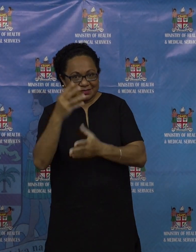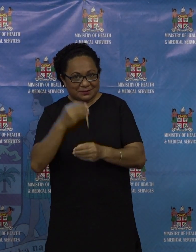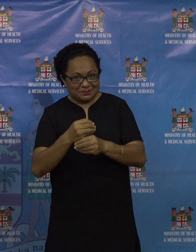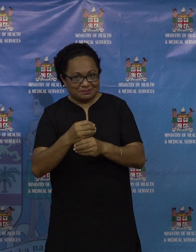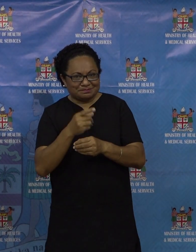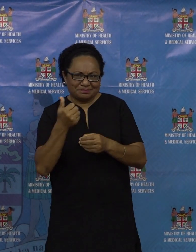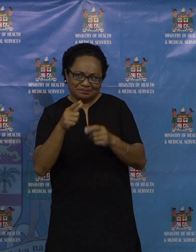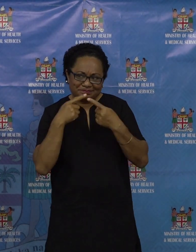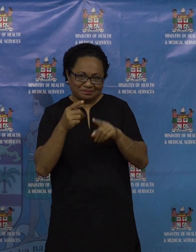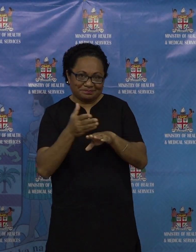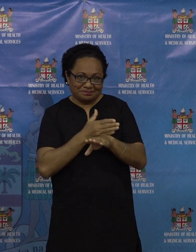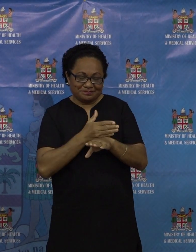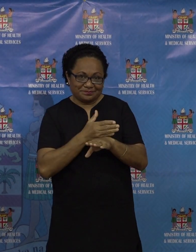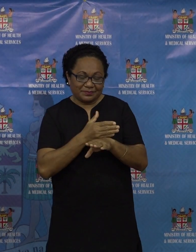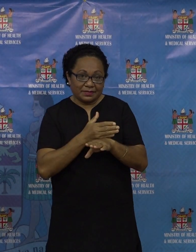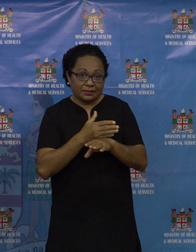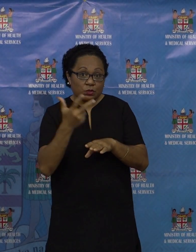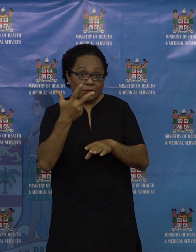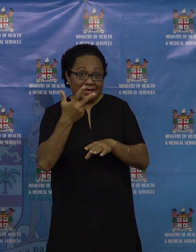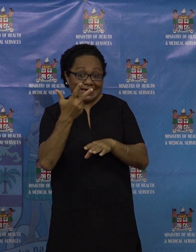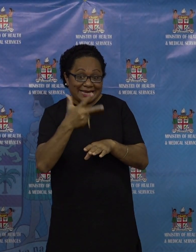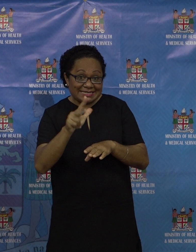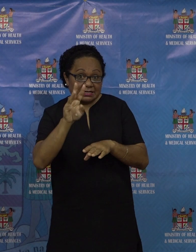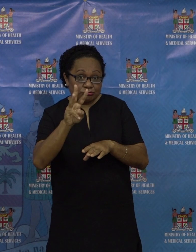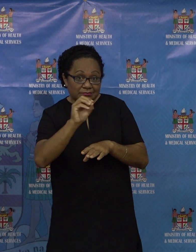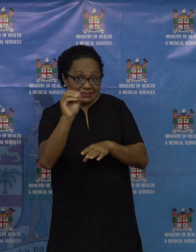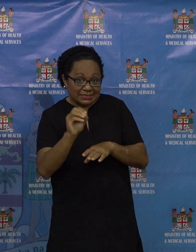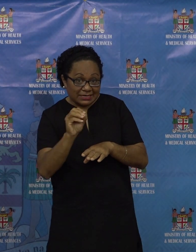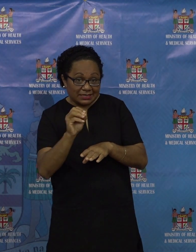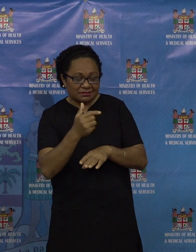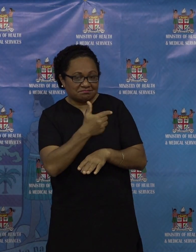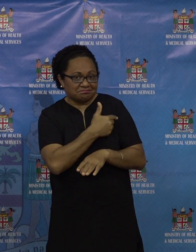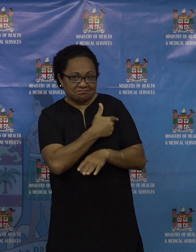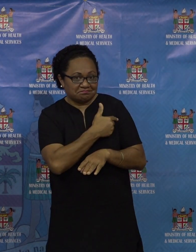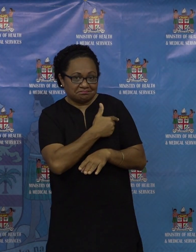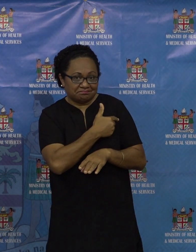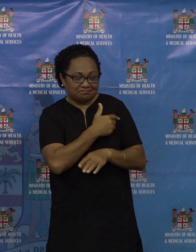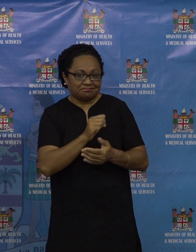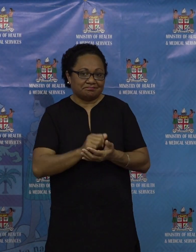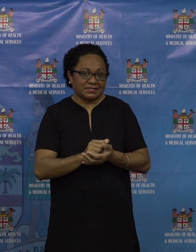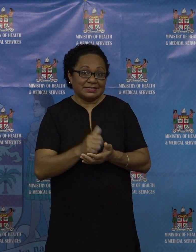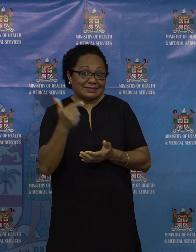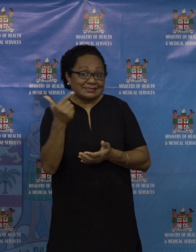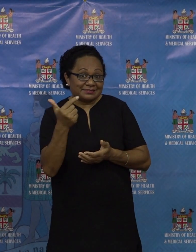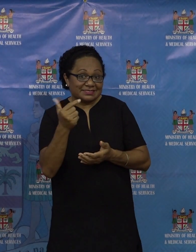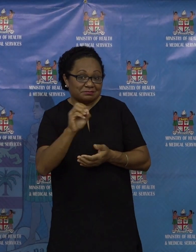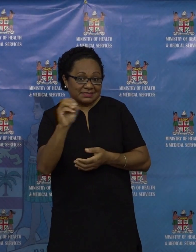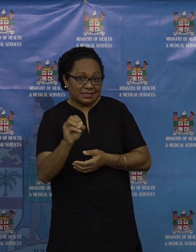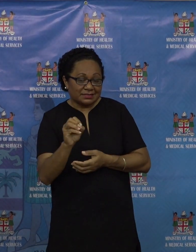heard, the majority, more than 83%, are not vaccinated, and